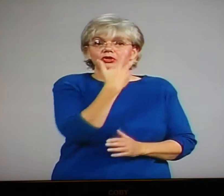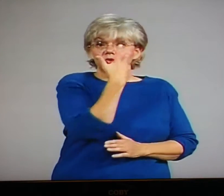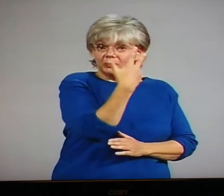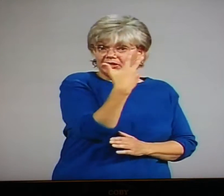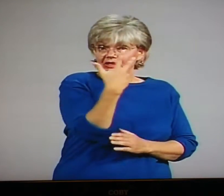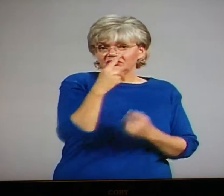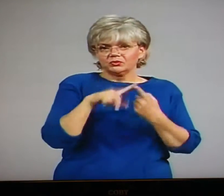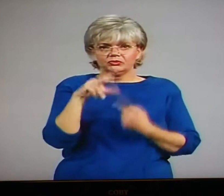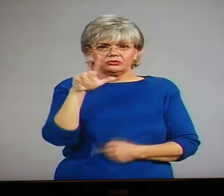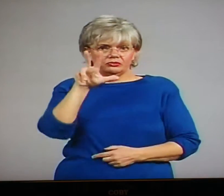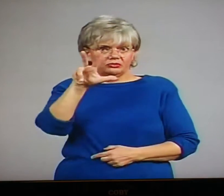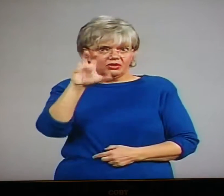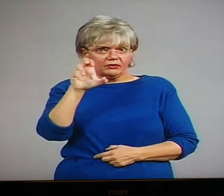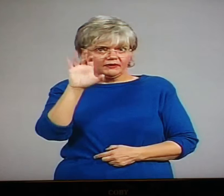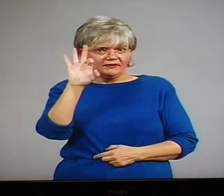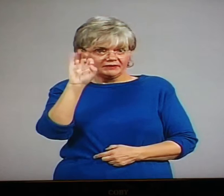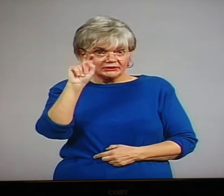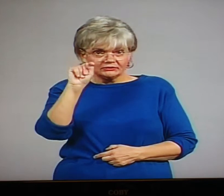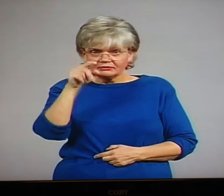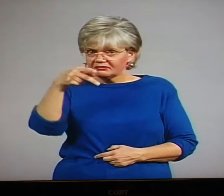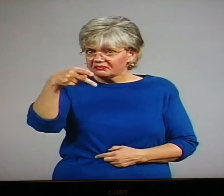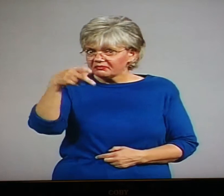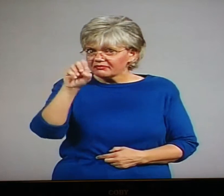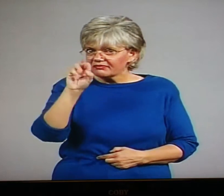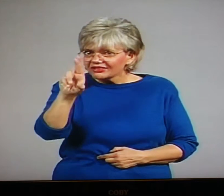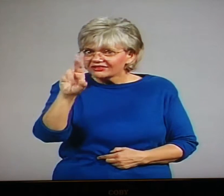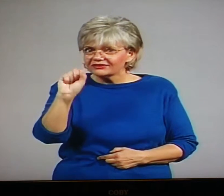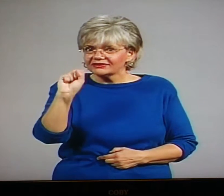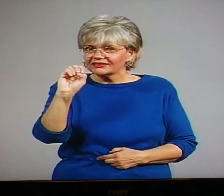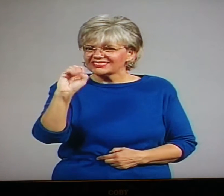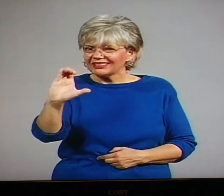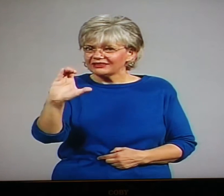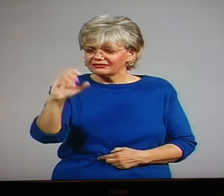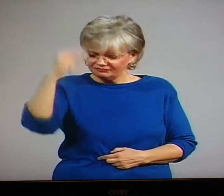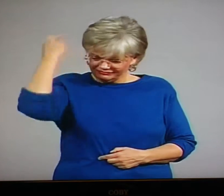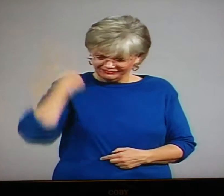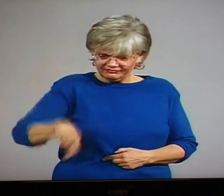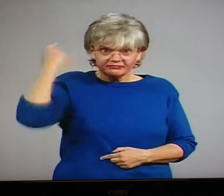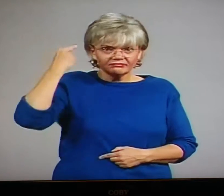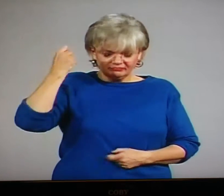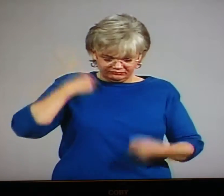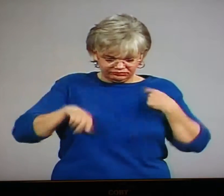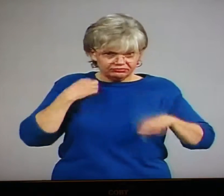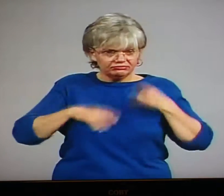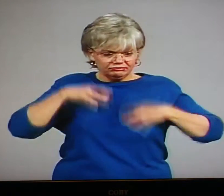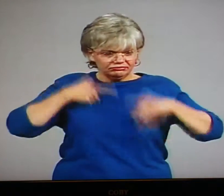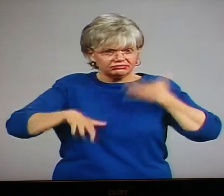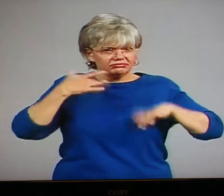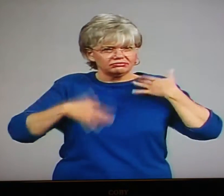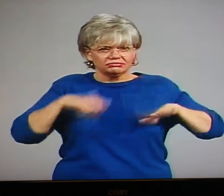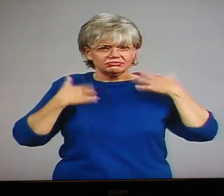1 centimeter per 300 or 3 feet per second. It's very